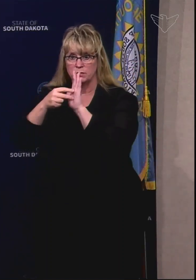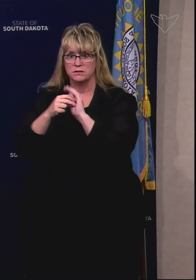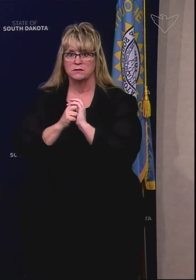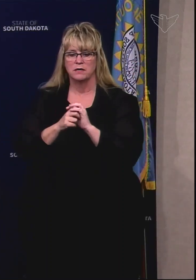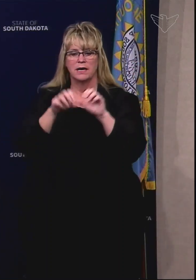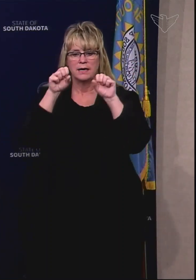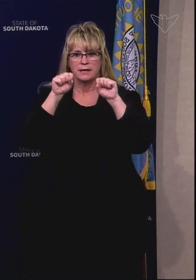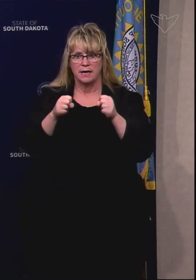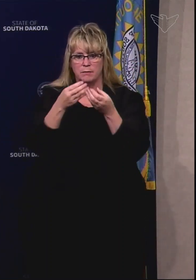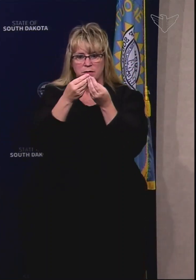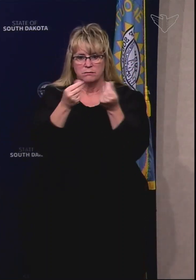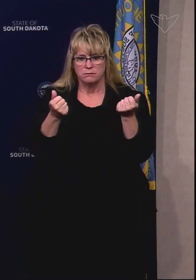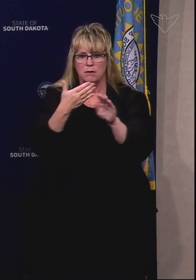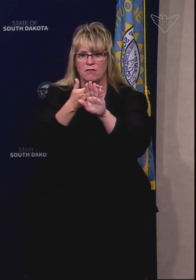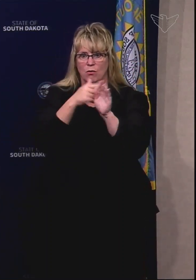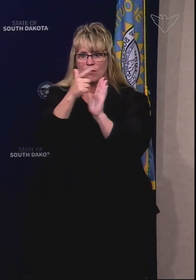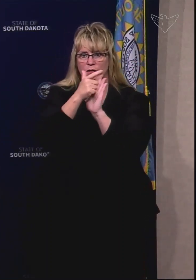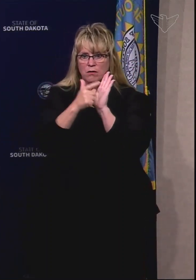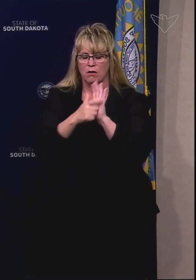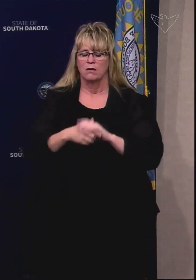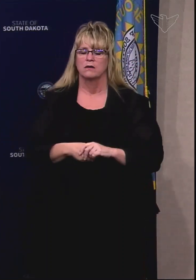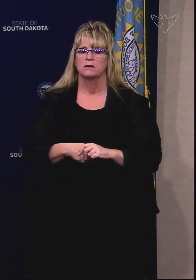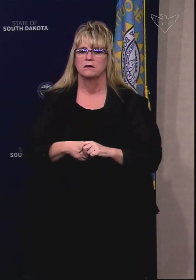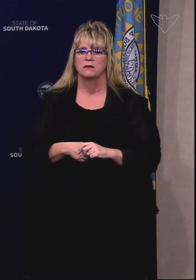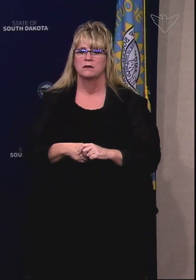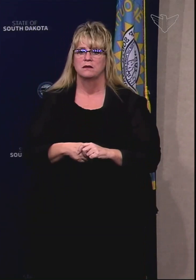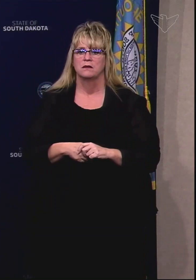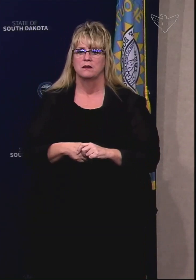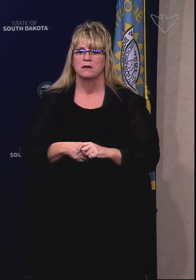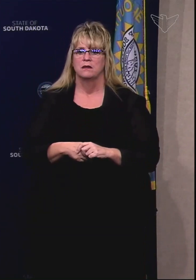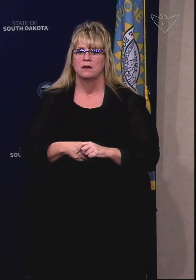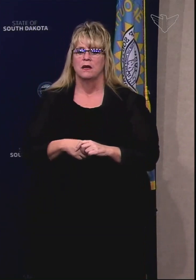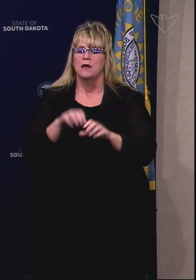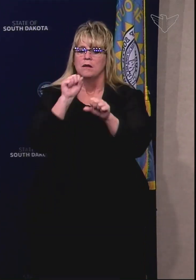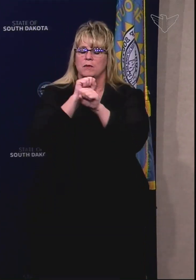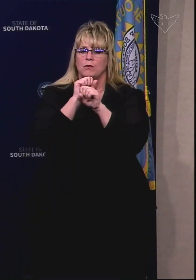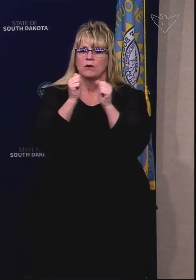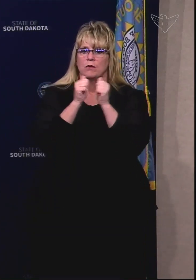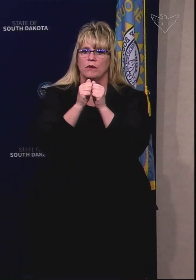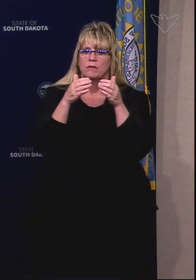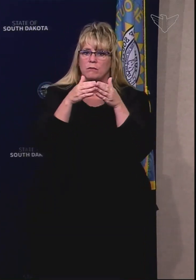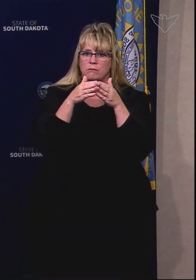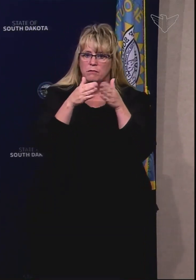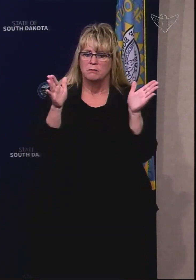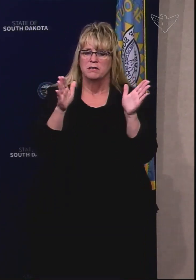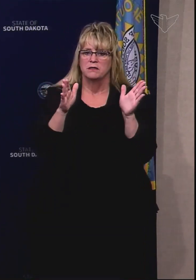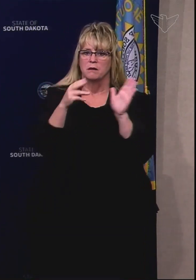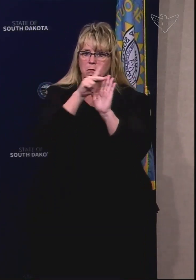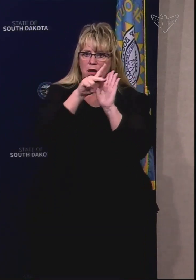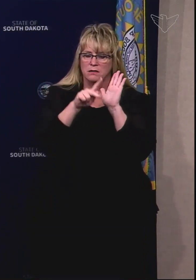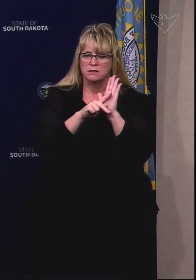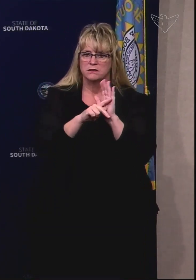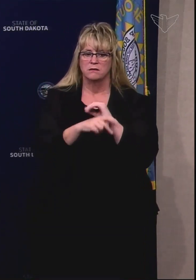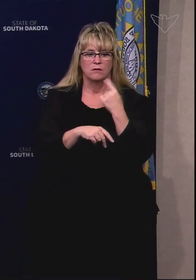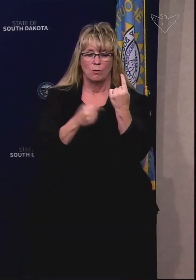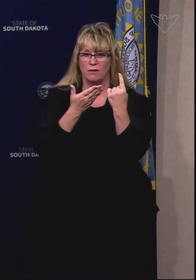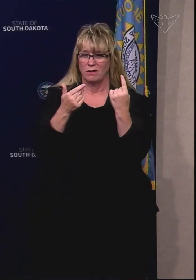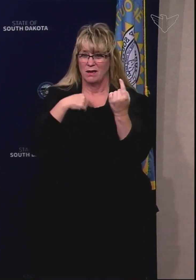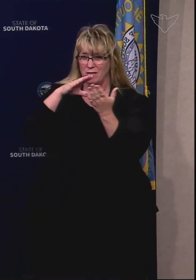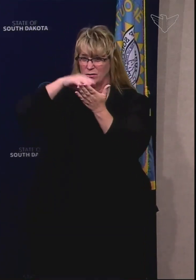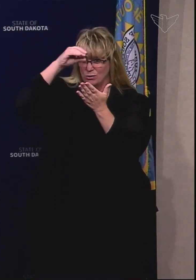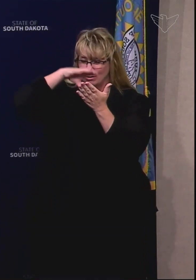before we make the law. Now, I've spent a lot of time working in public policy, and the one lesson that I've